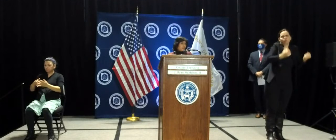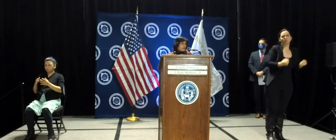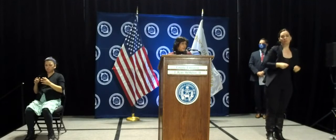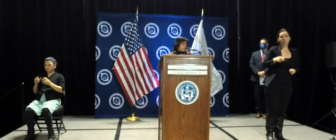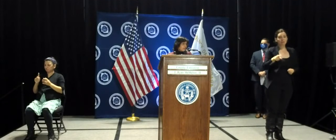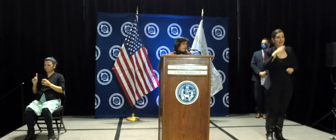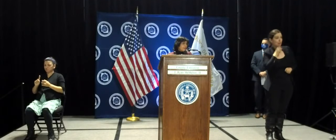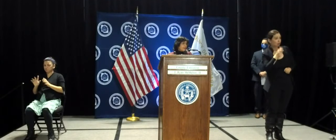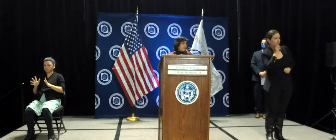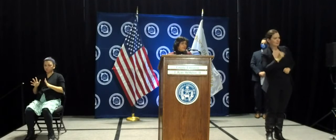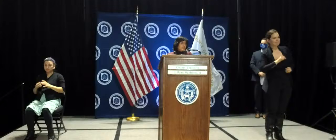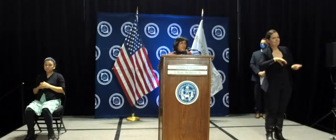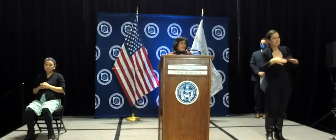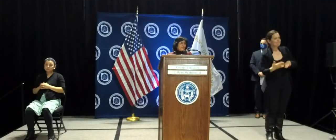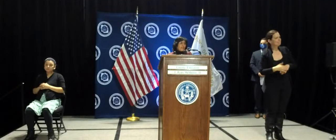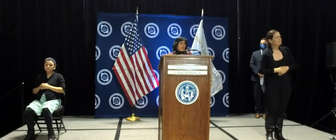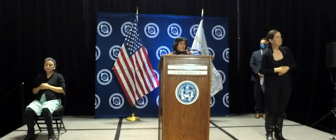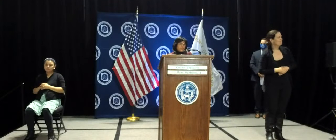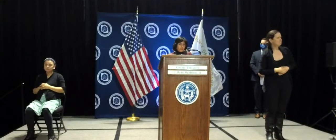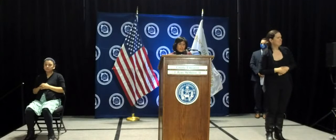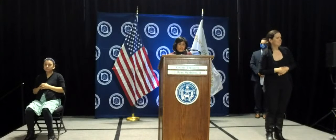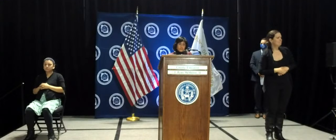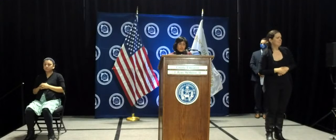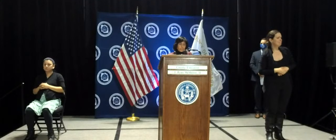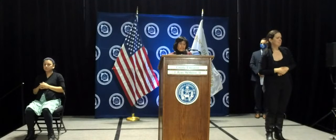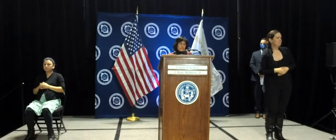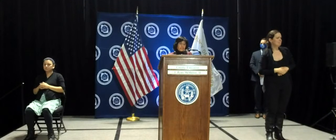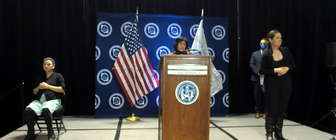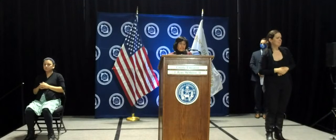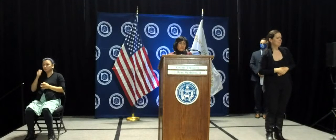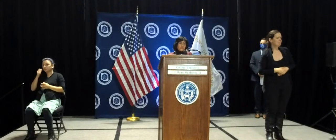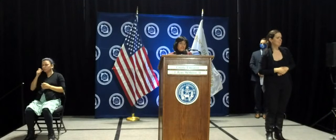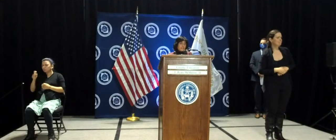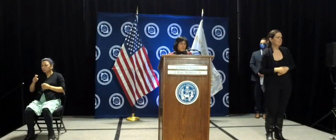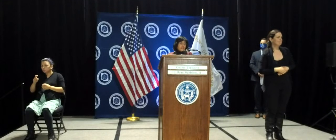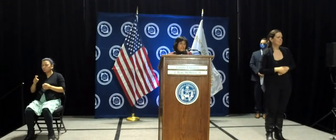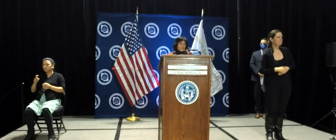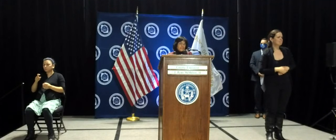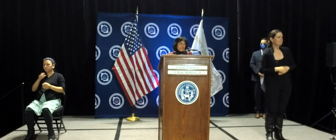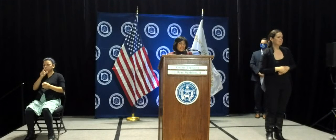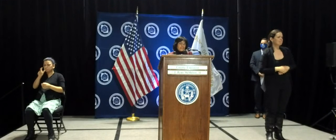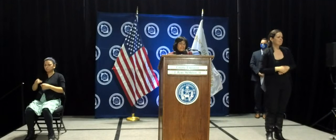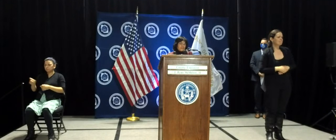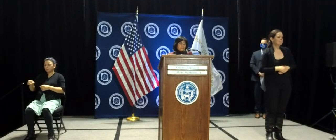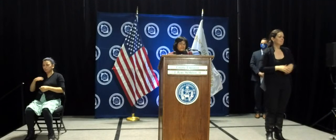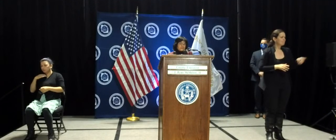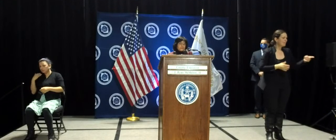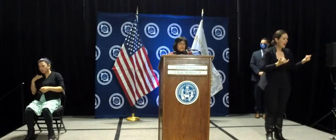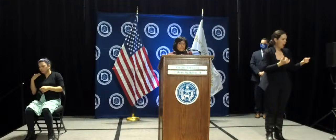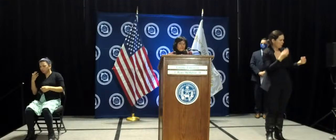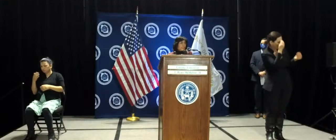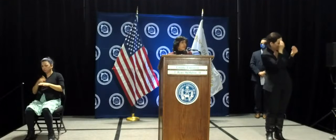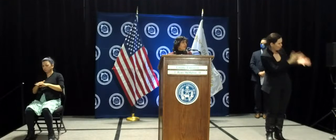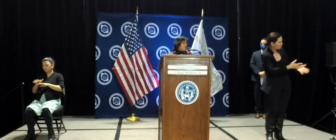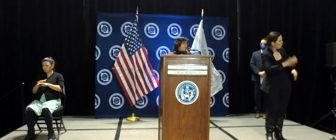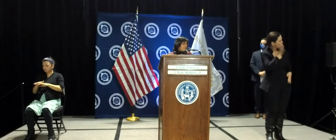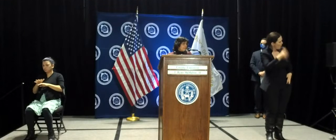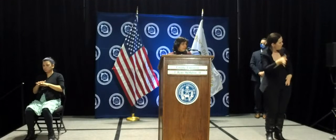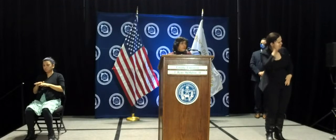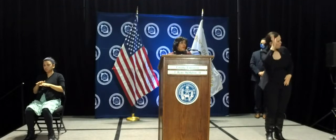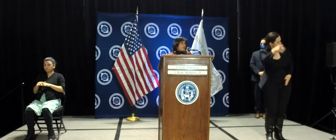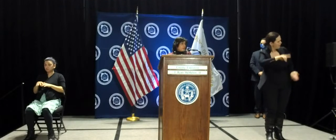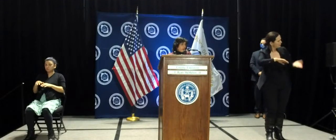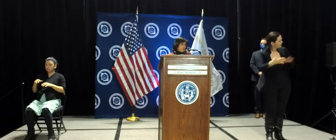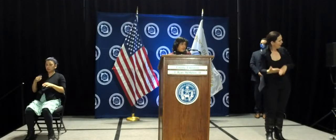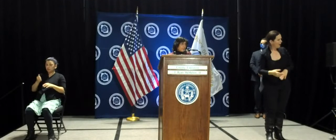child or to their grandparents that they will have to look at the empty seat, and they could have prevented